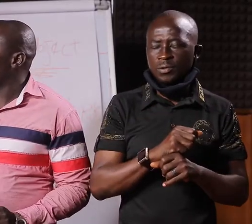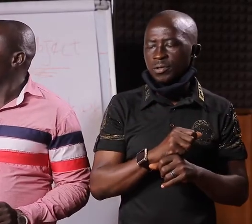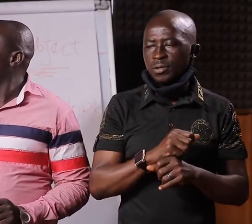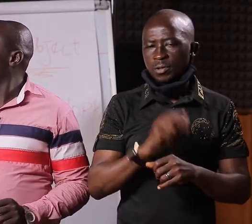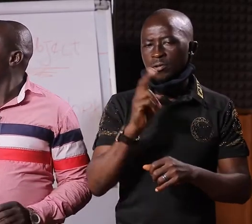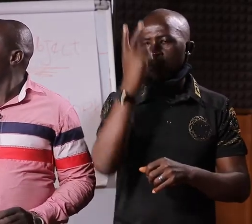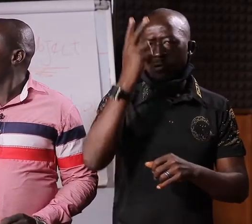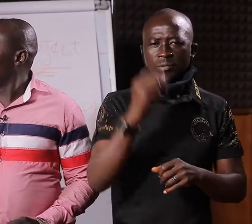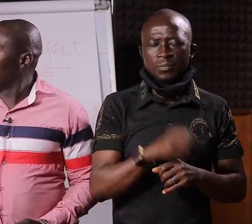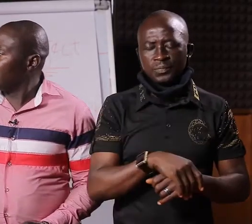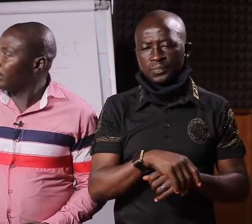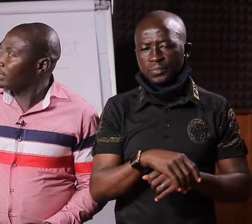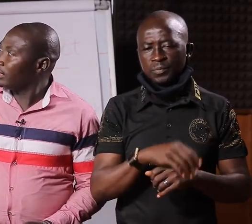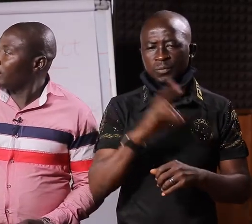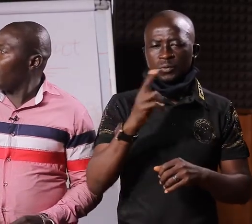The second